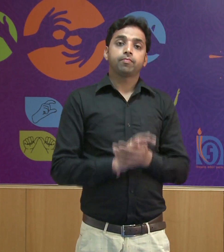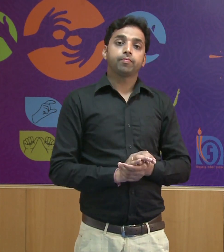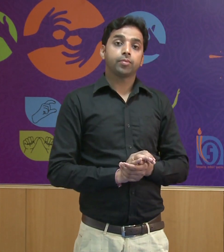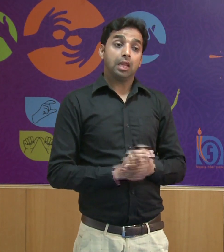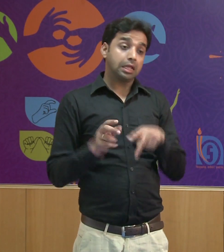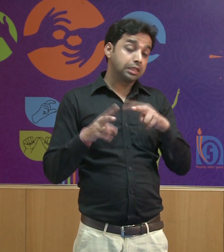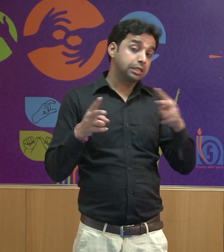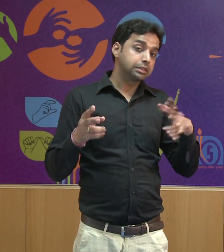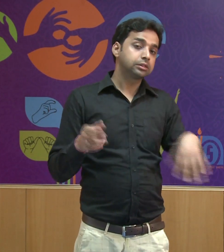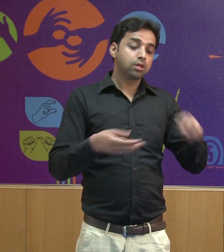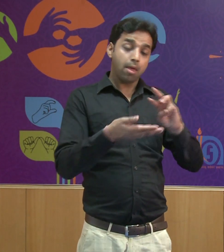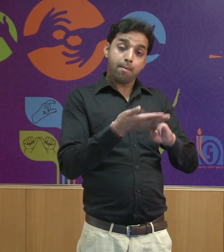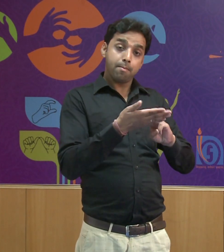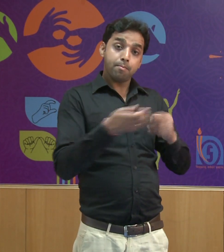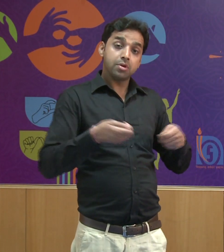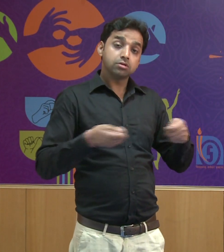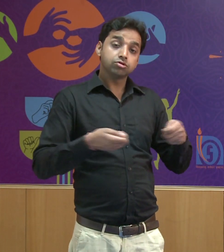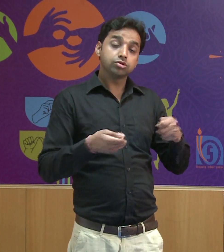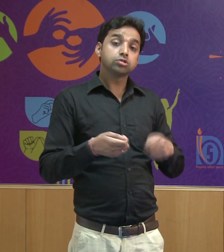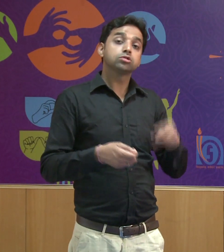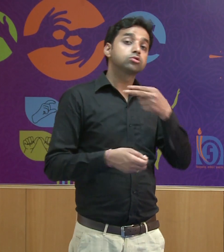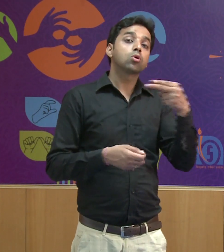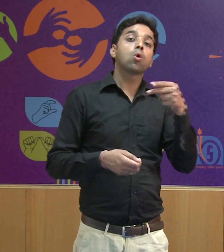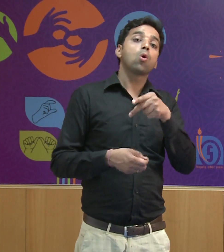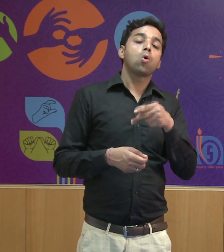these merchants are called cultural